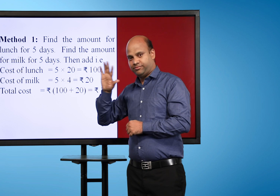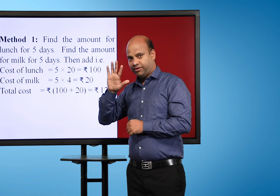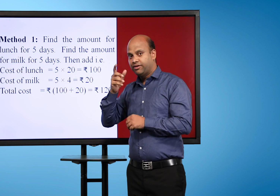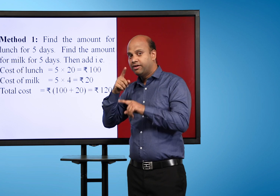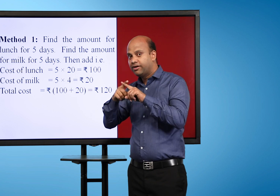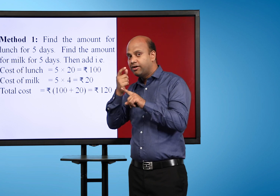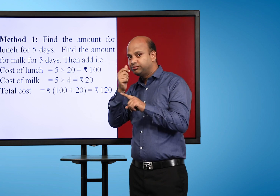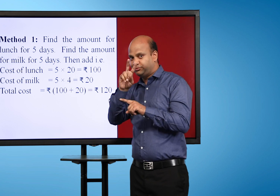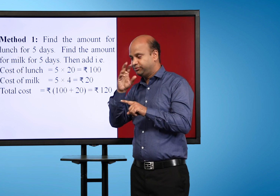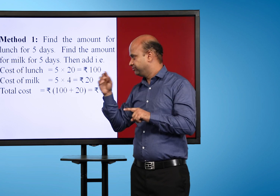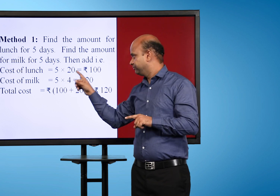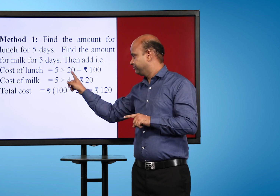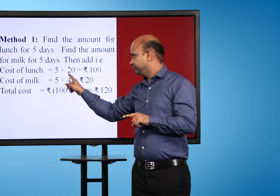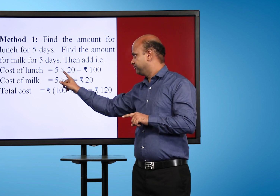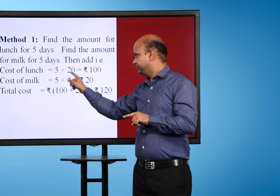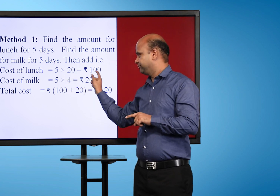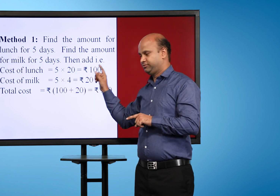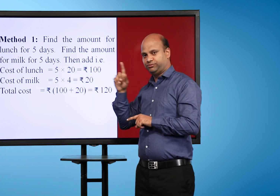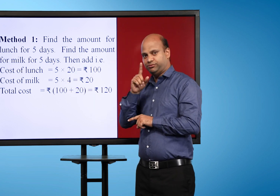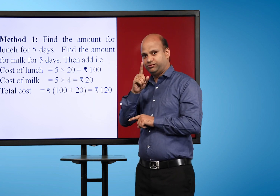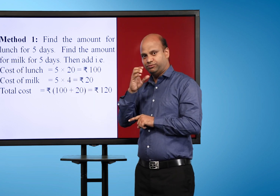5 multiplied by 20, which is equal to 100 rupees.